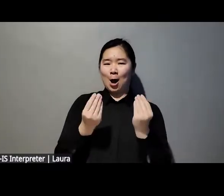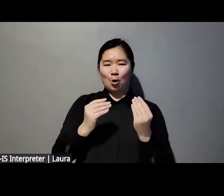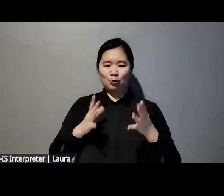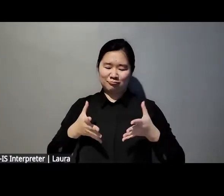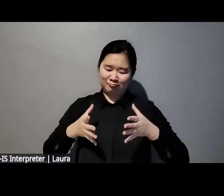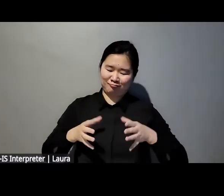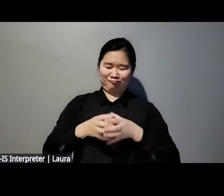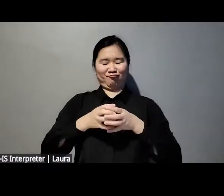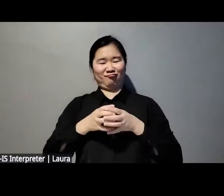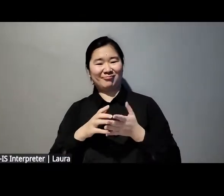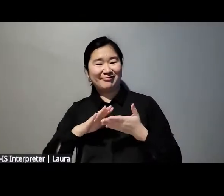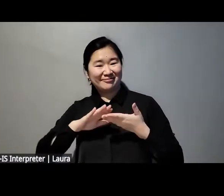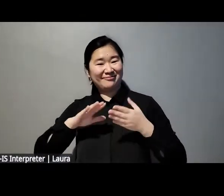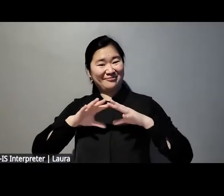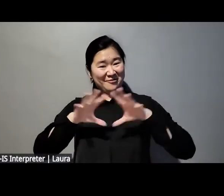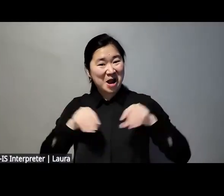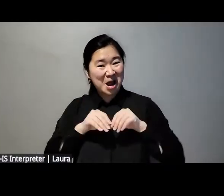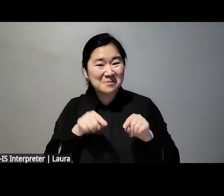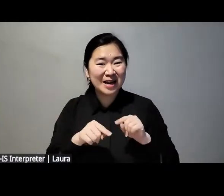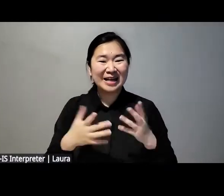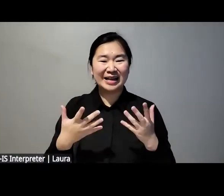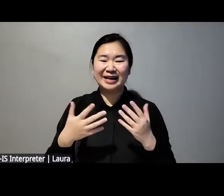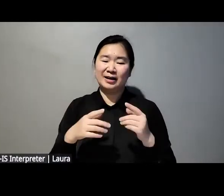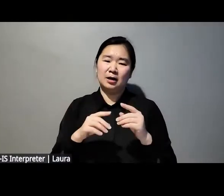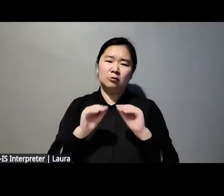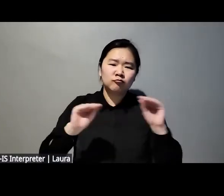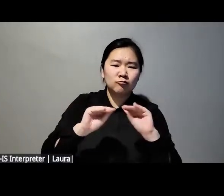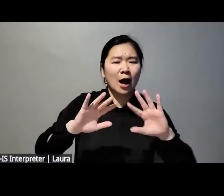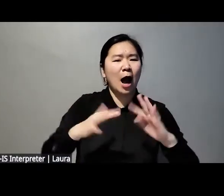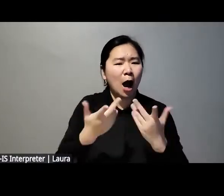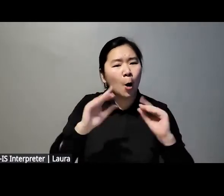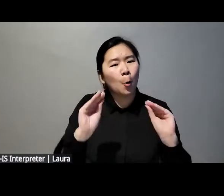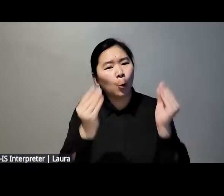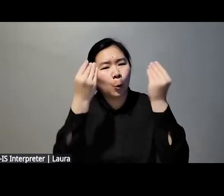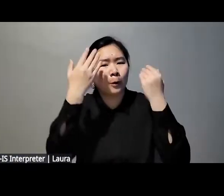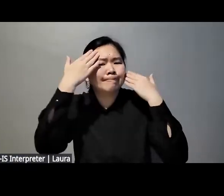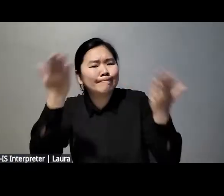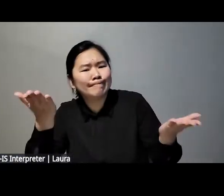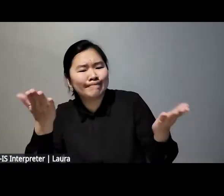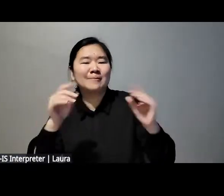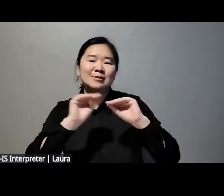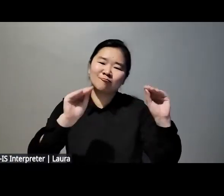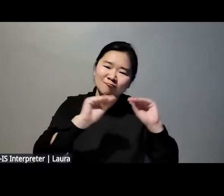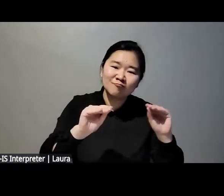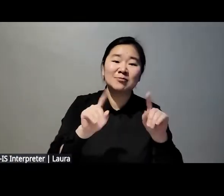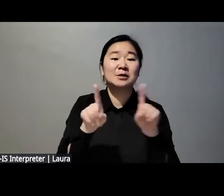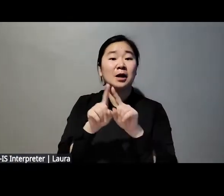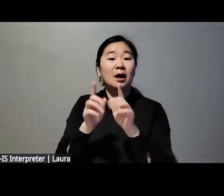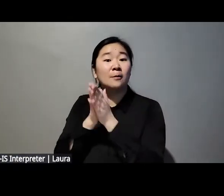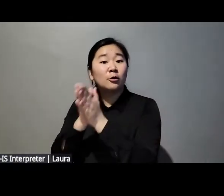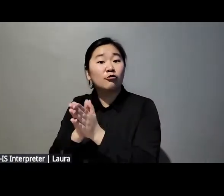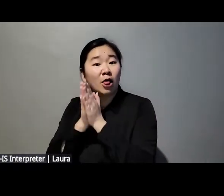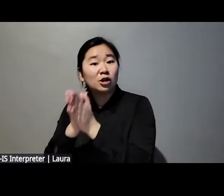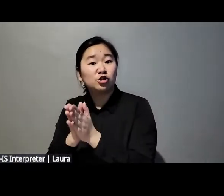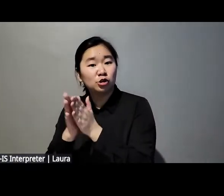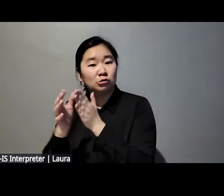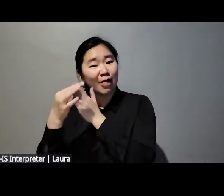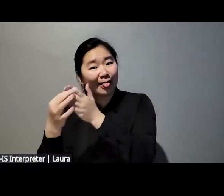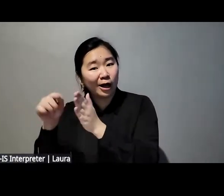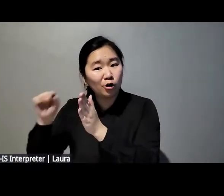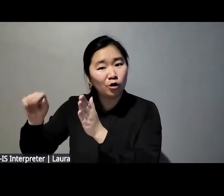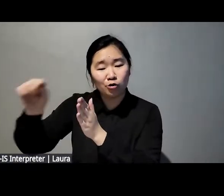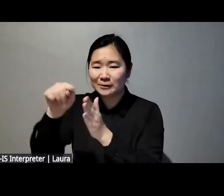those in position of power is very important as well. Like in Kenya, the teachers, it was found that the teachers who are taking care of